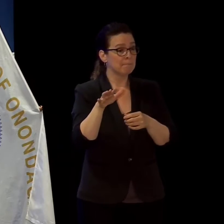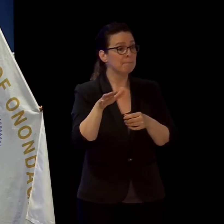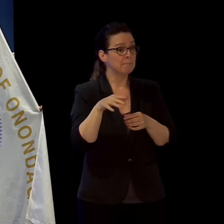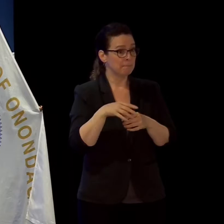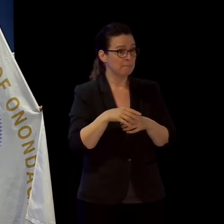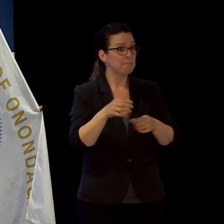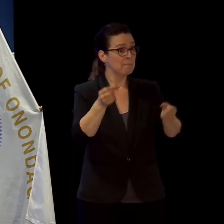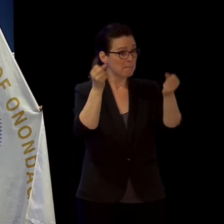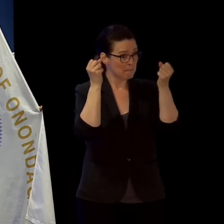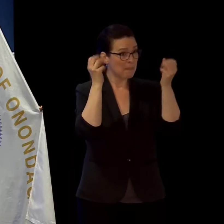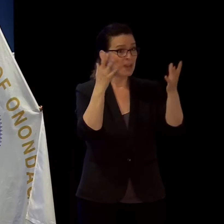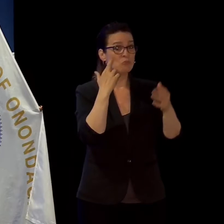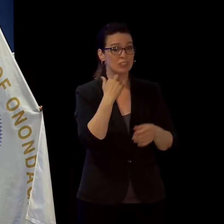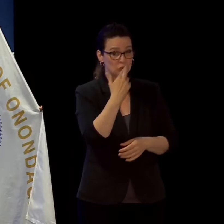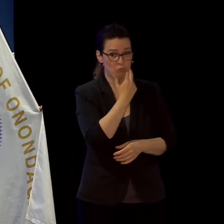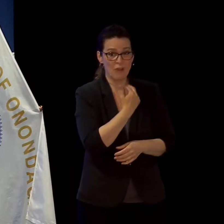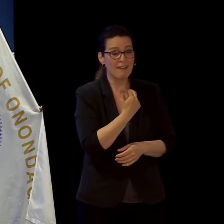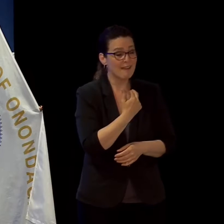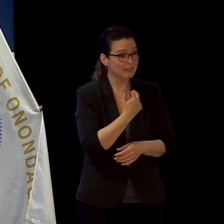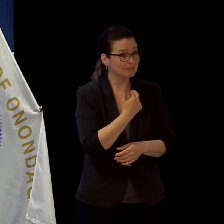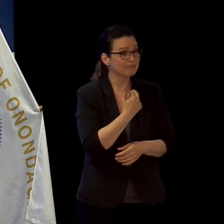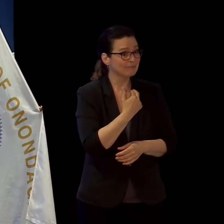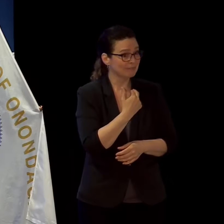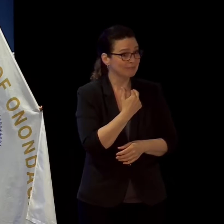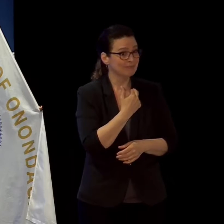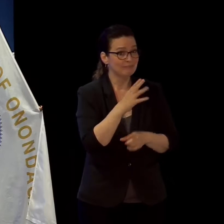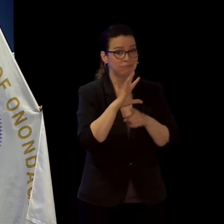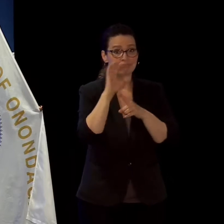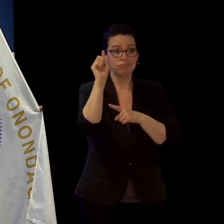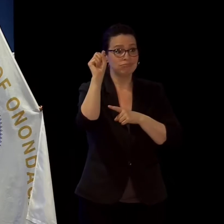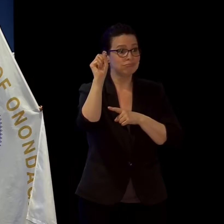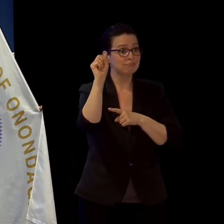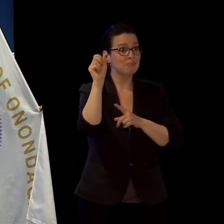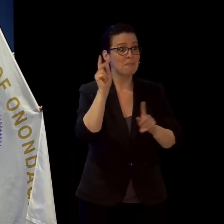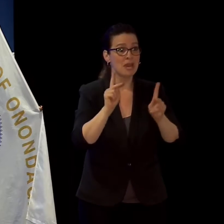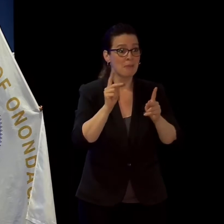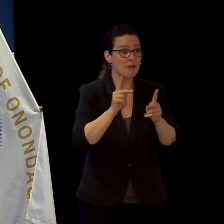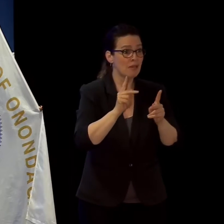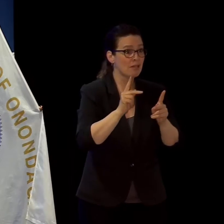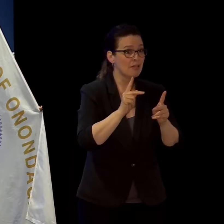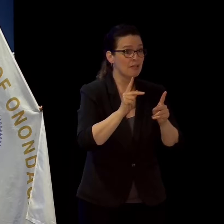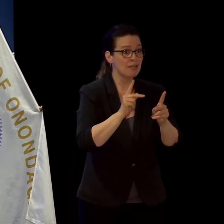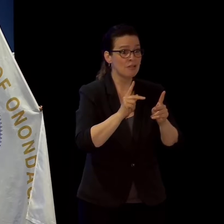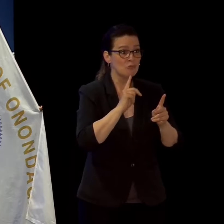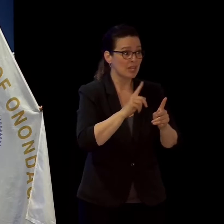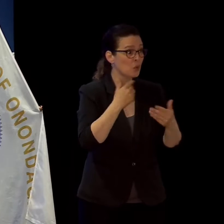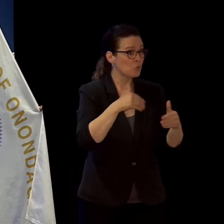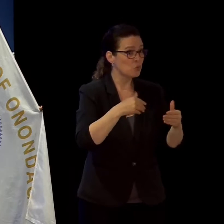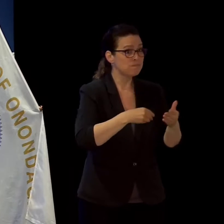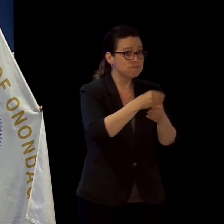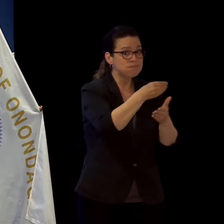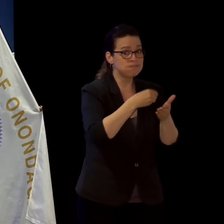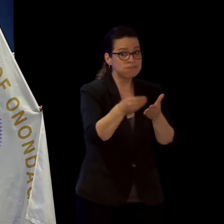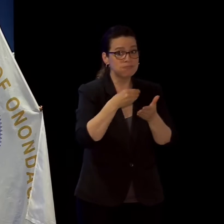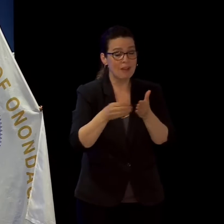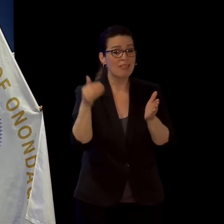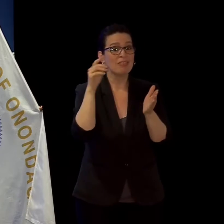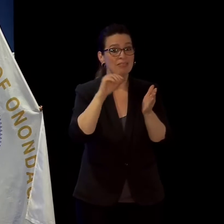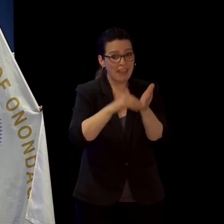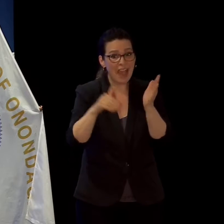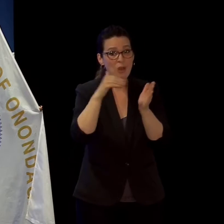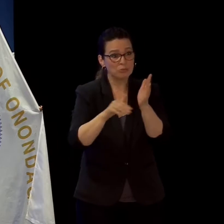many of the restaurants that people are already redeeming them to the tunes of thousands of dollars. So it's worked. It's a great thing